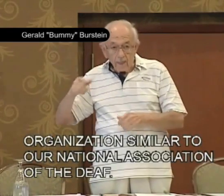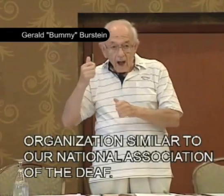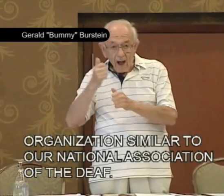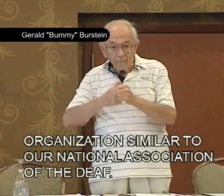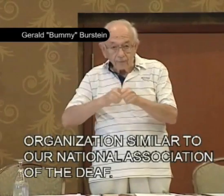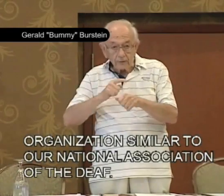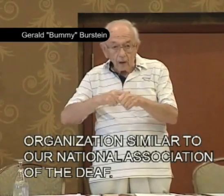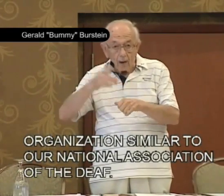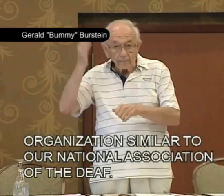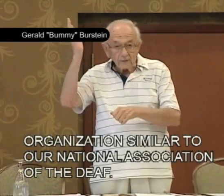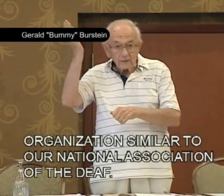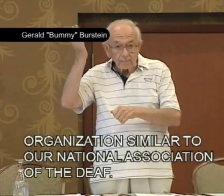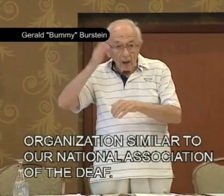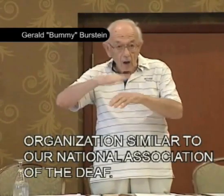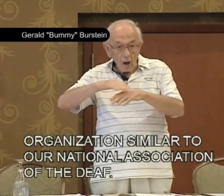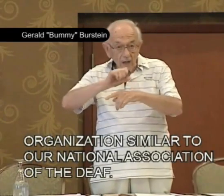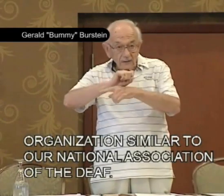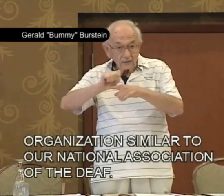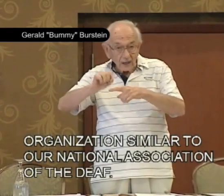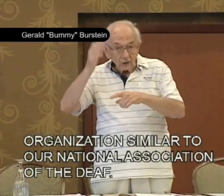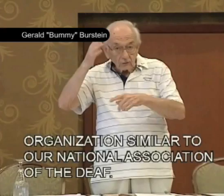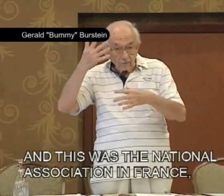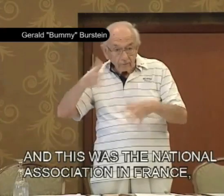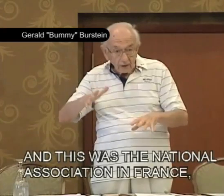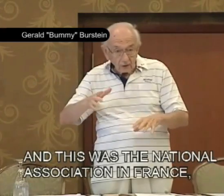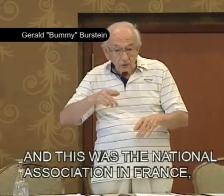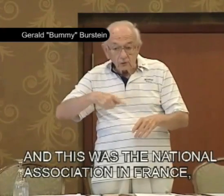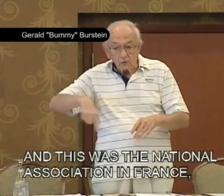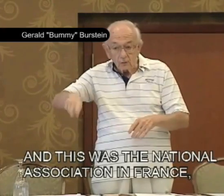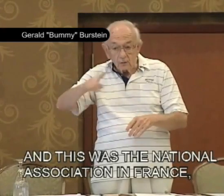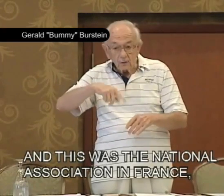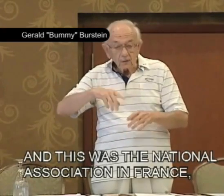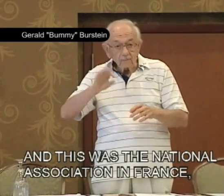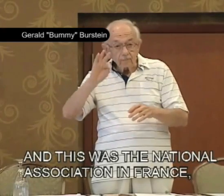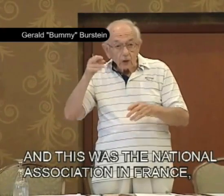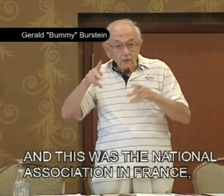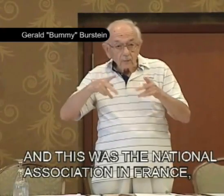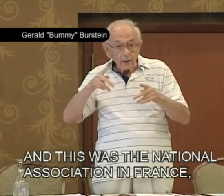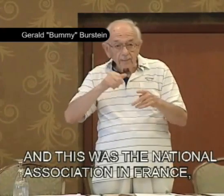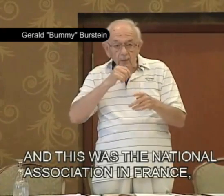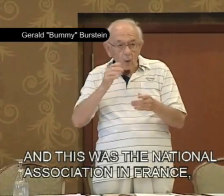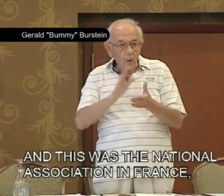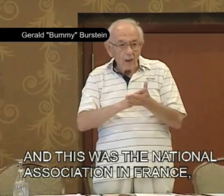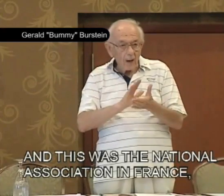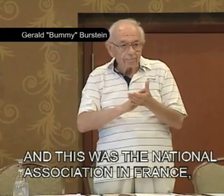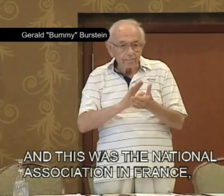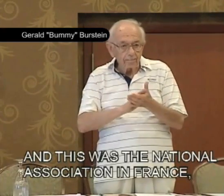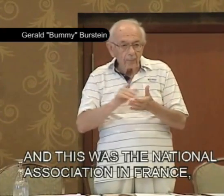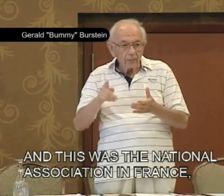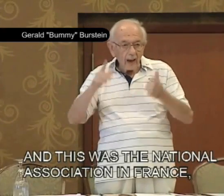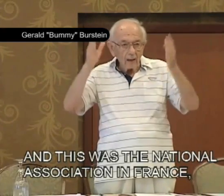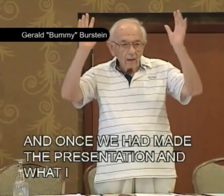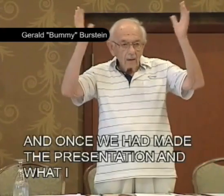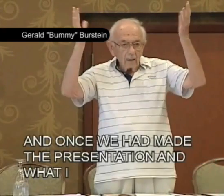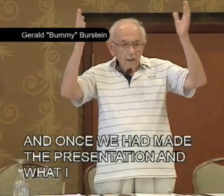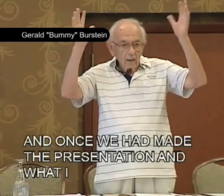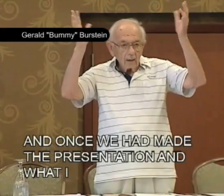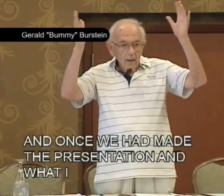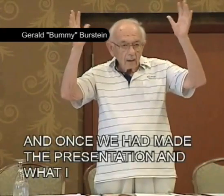and this was the national association in France and once we had made the presentation and what I found is that French people